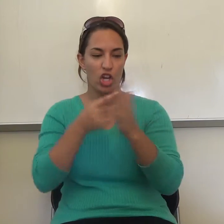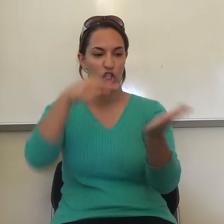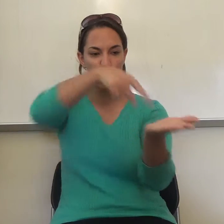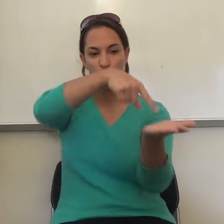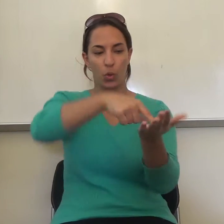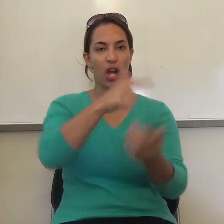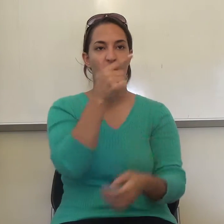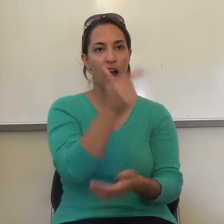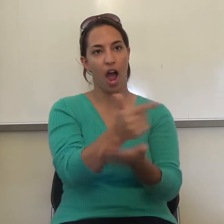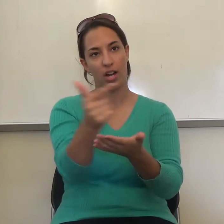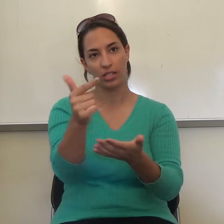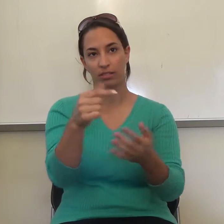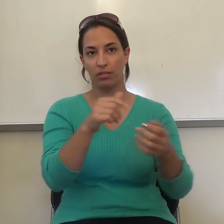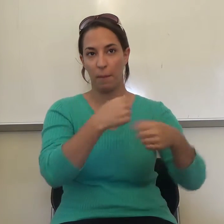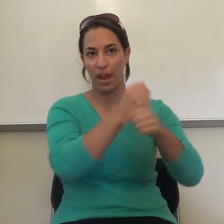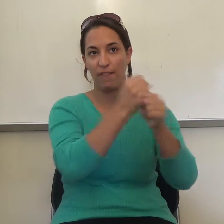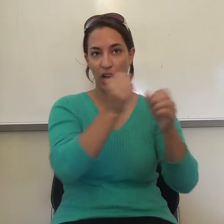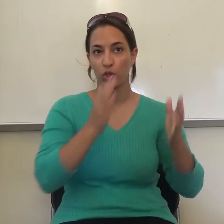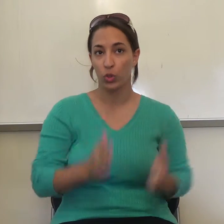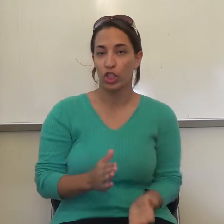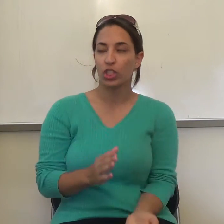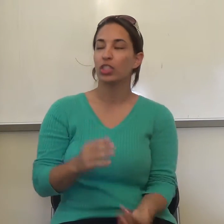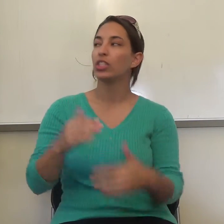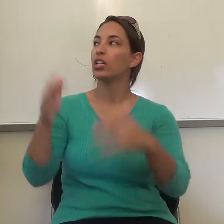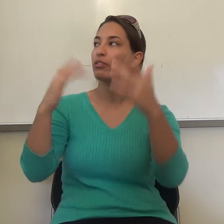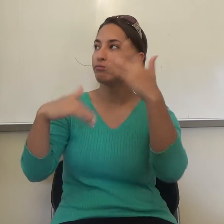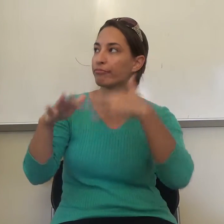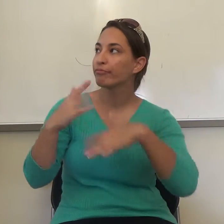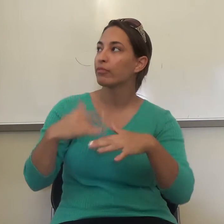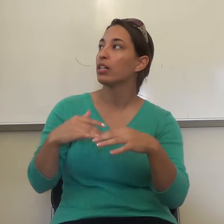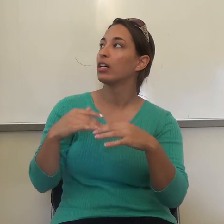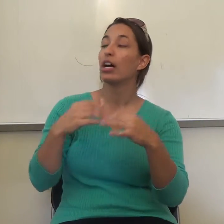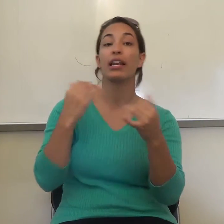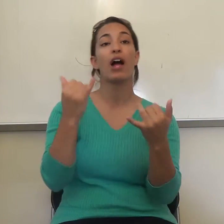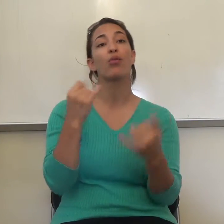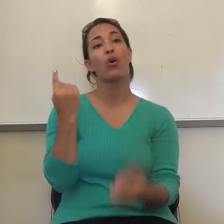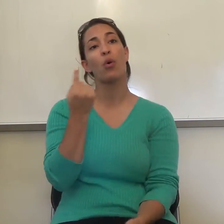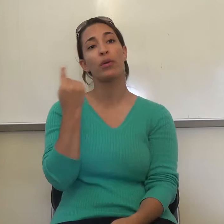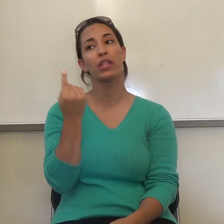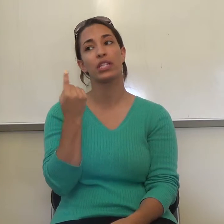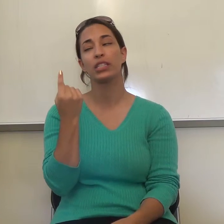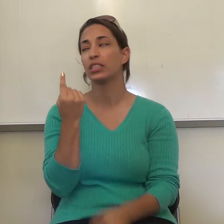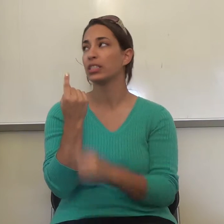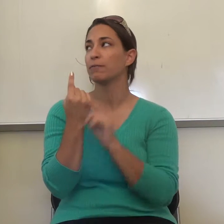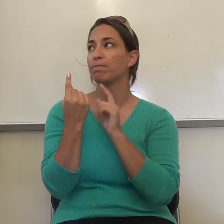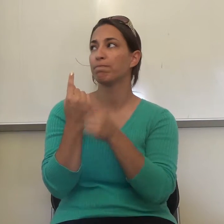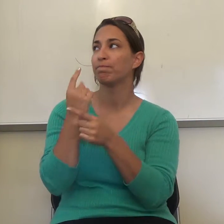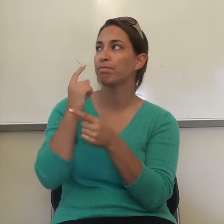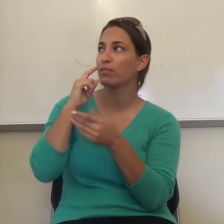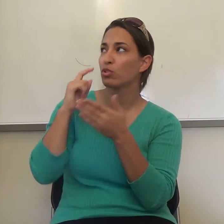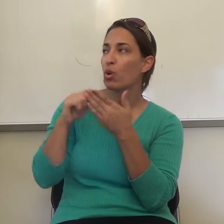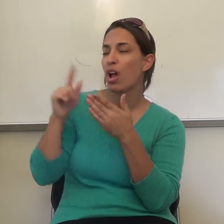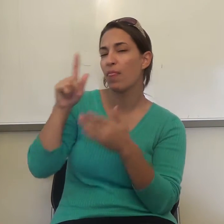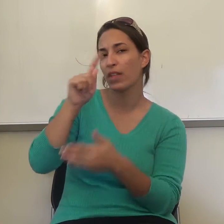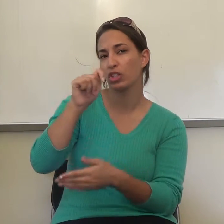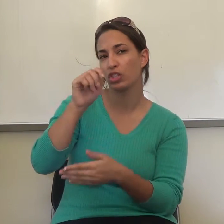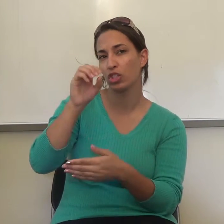be some other things there. Now, the only thing is, let's look at the topic sentence.